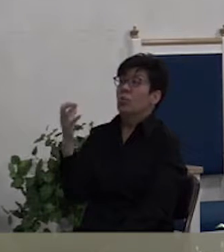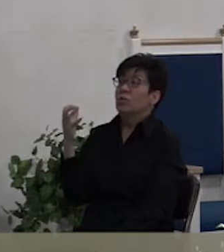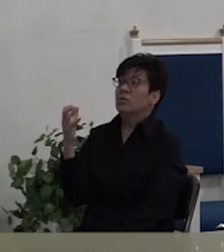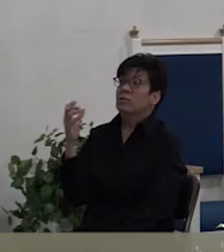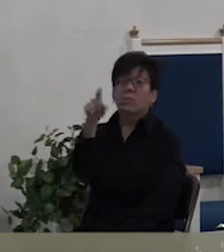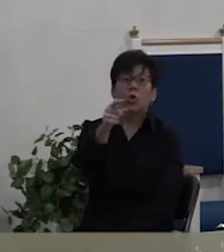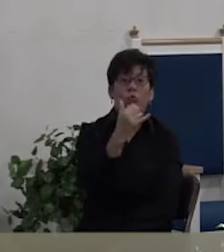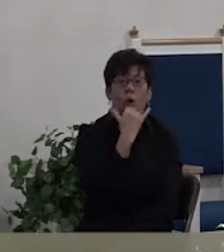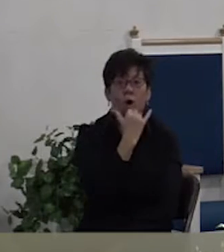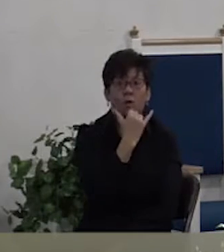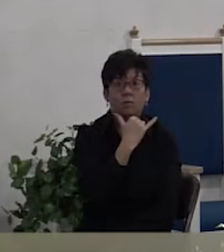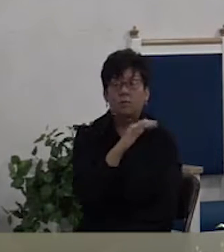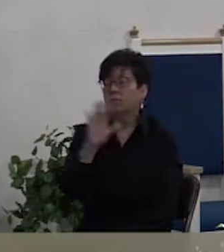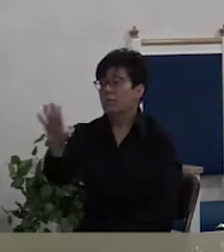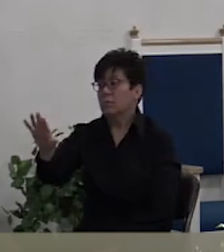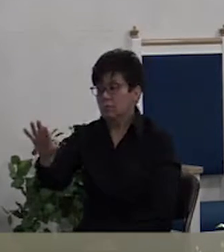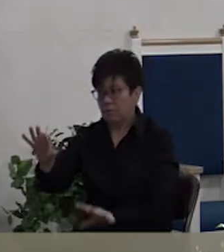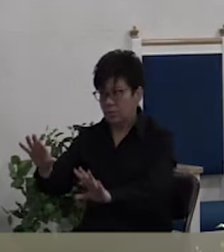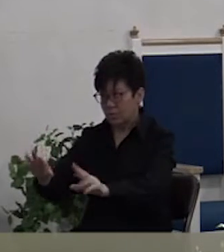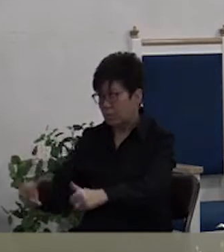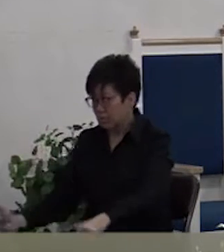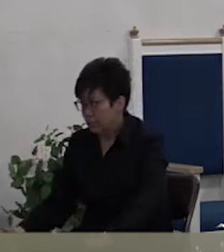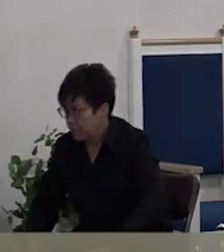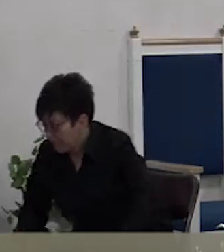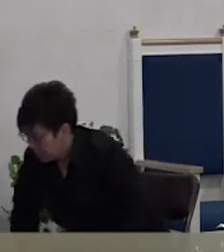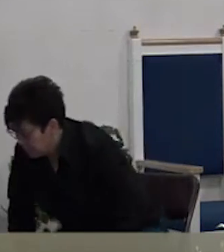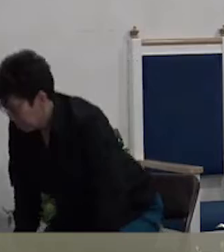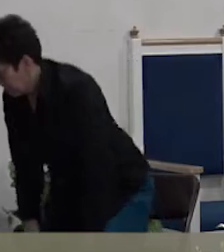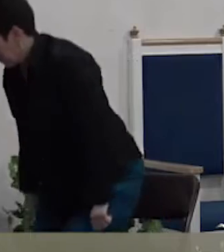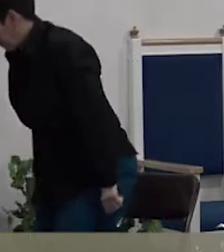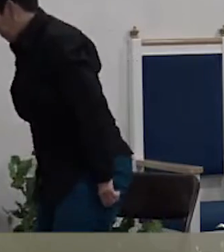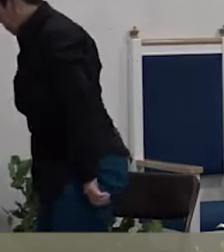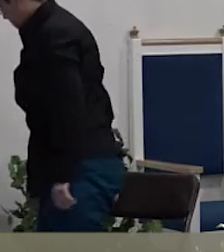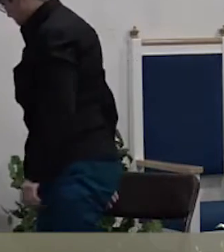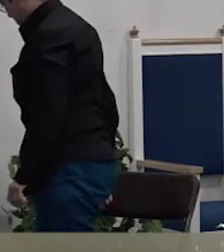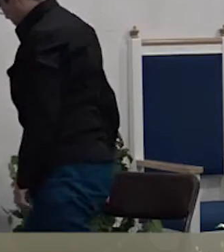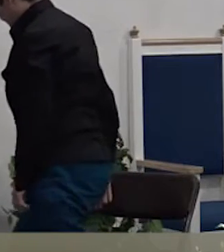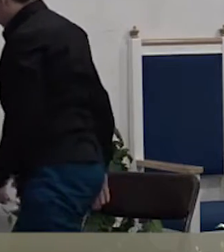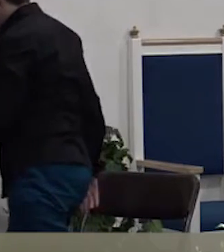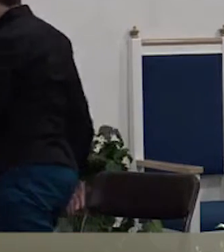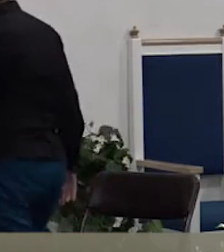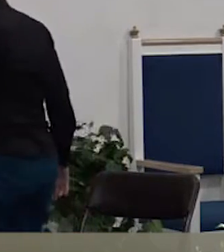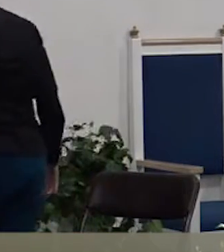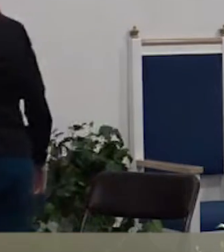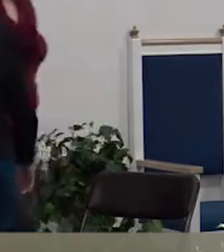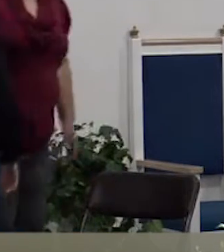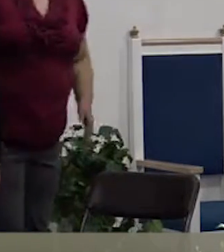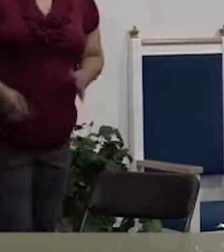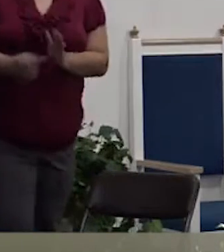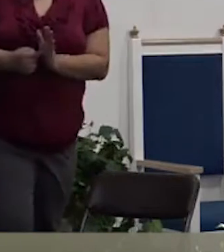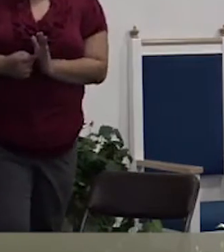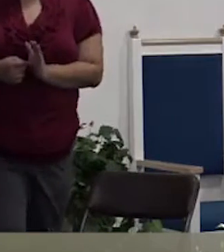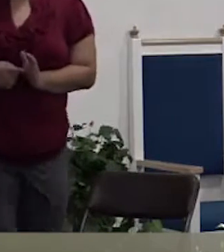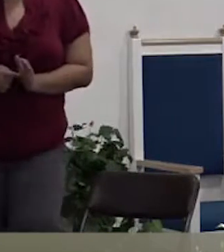do wrong. Let me just give you an example of what I'm talking about. I've never drank alcohol.